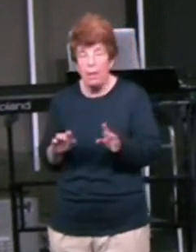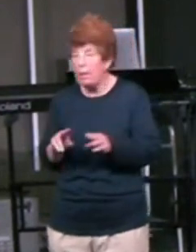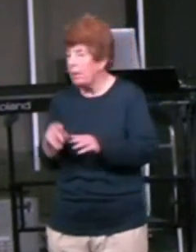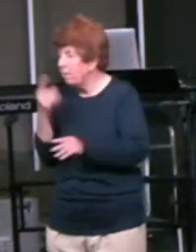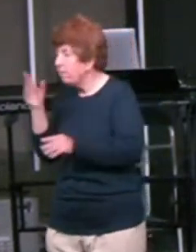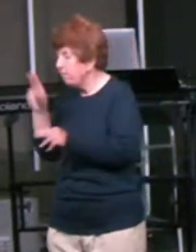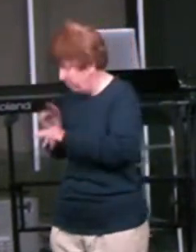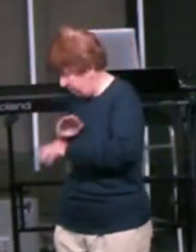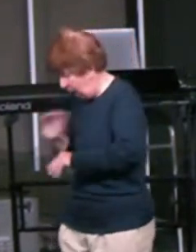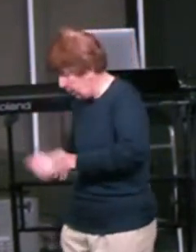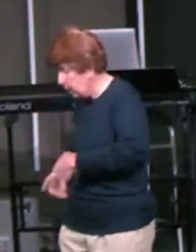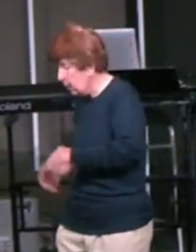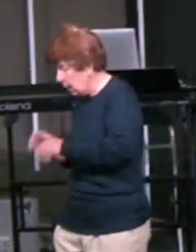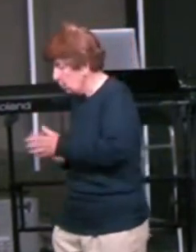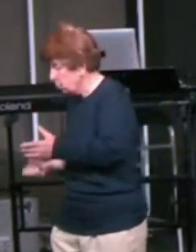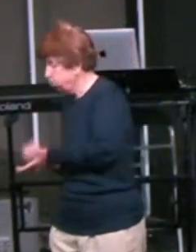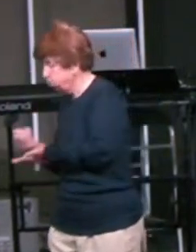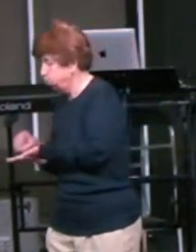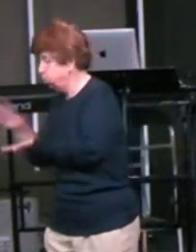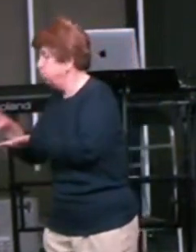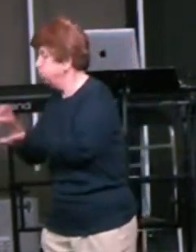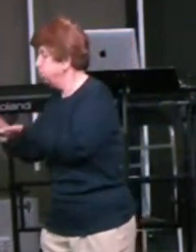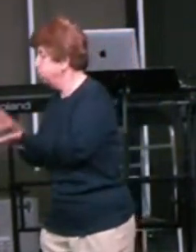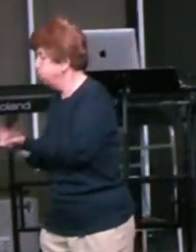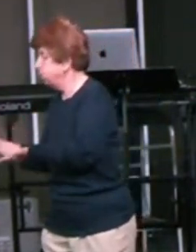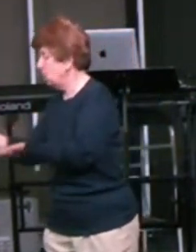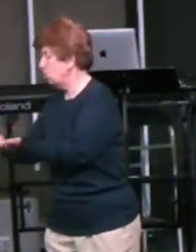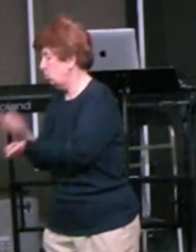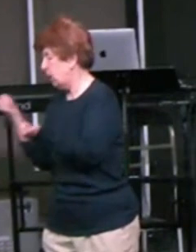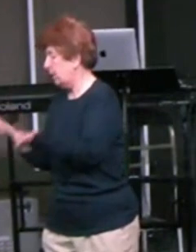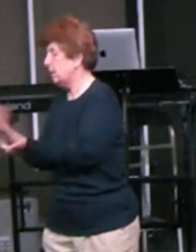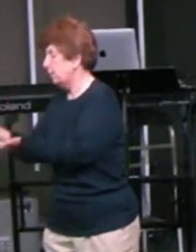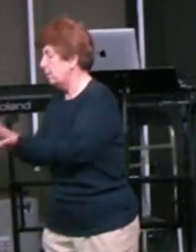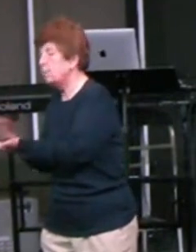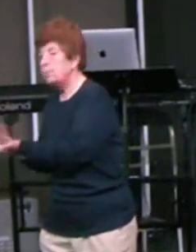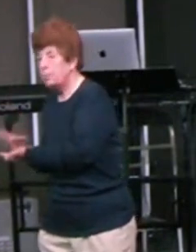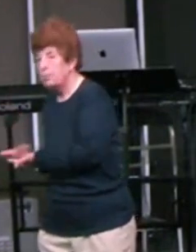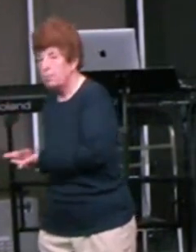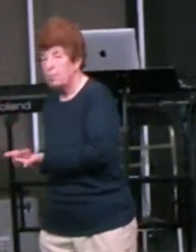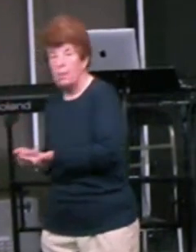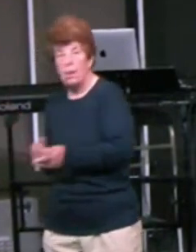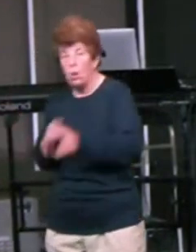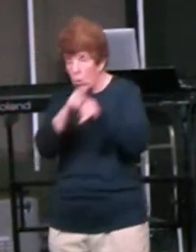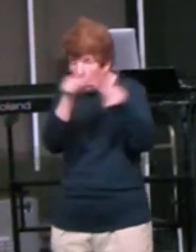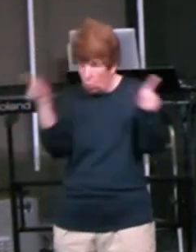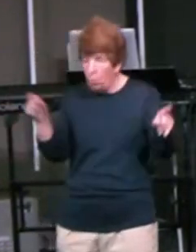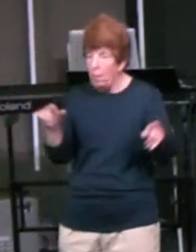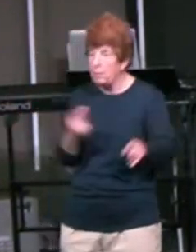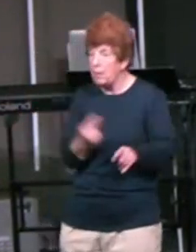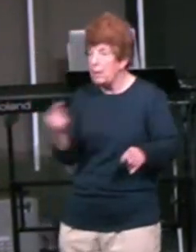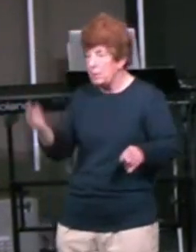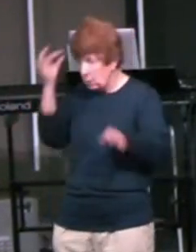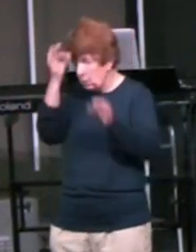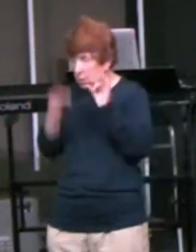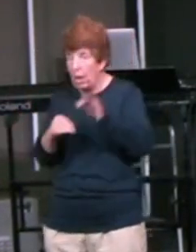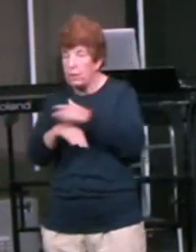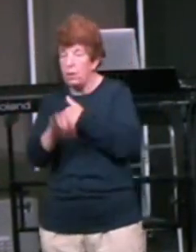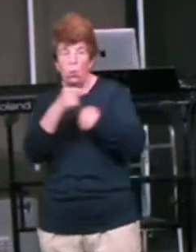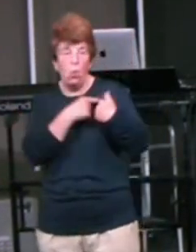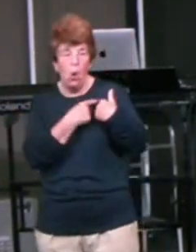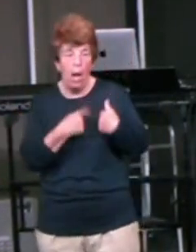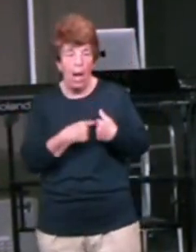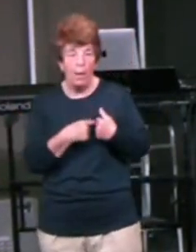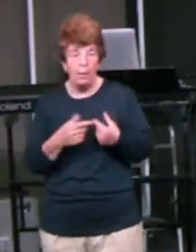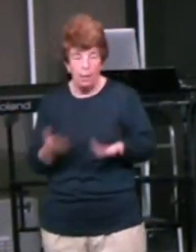But the one who plants generously will get a generous crop. You must each decide in your heart